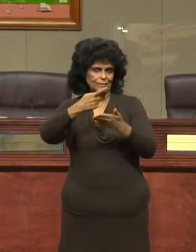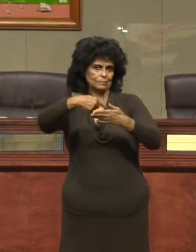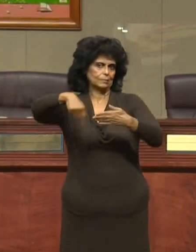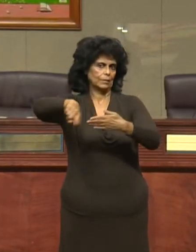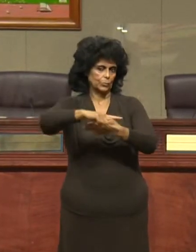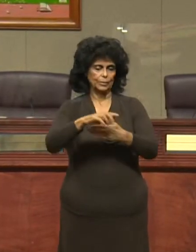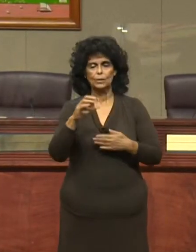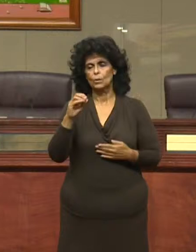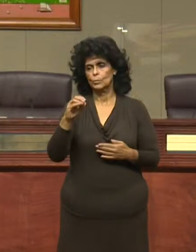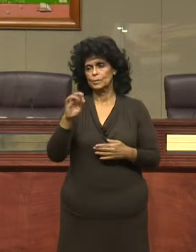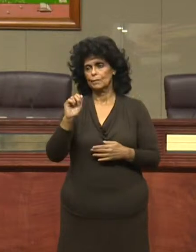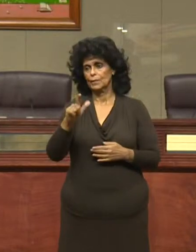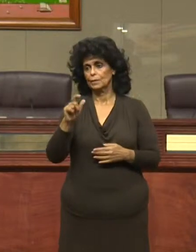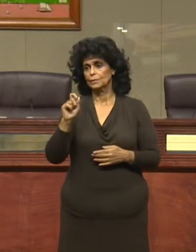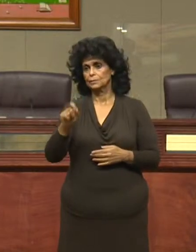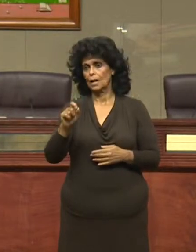at